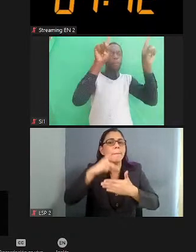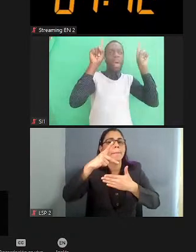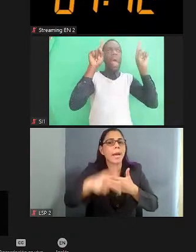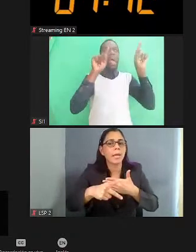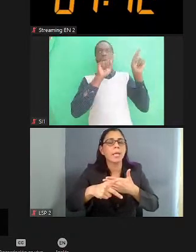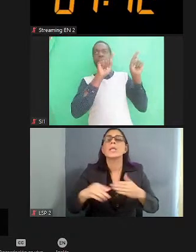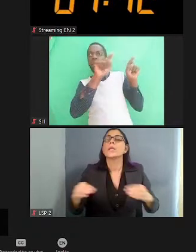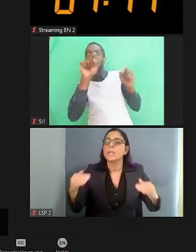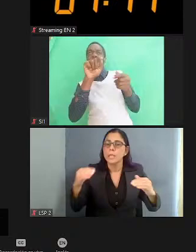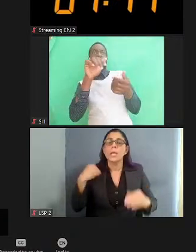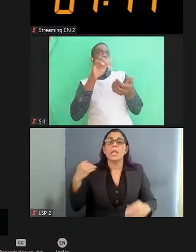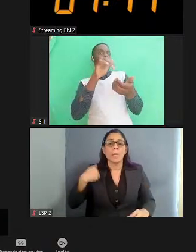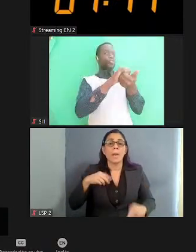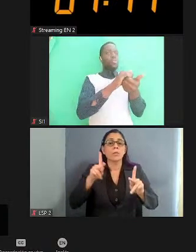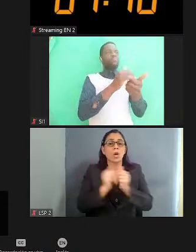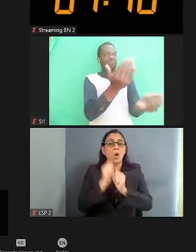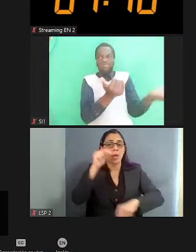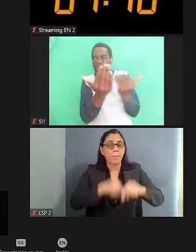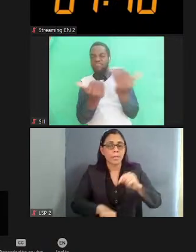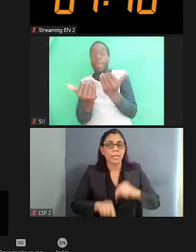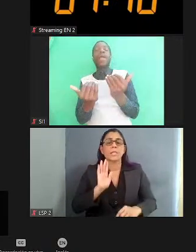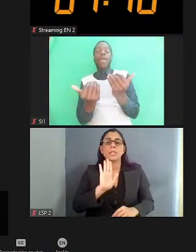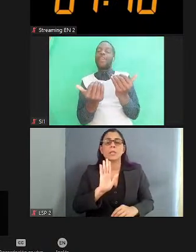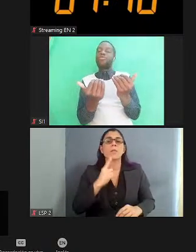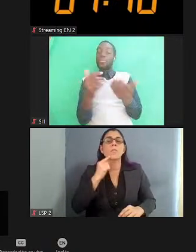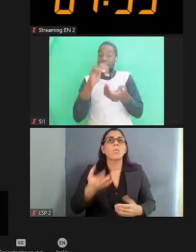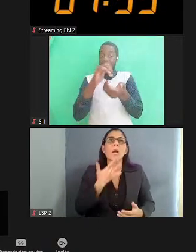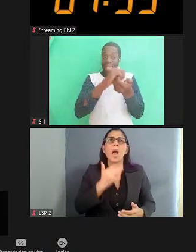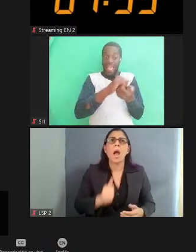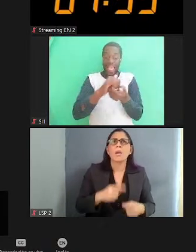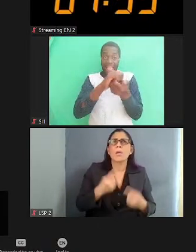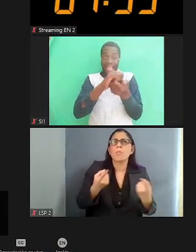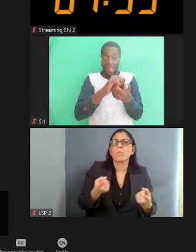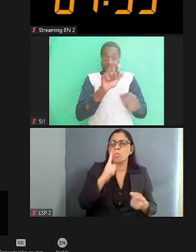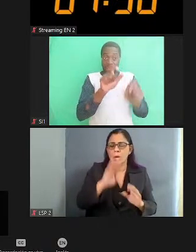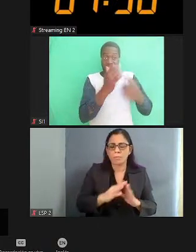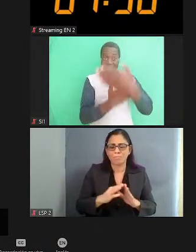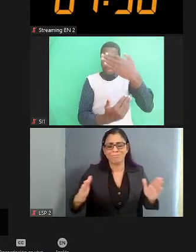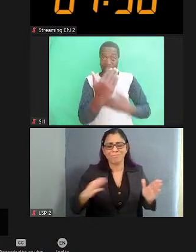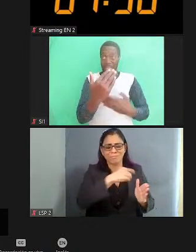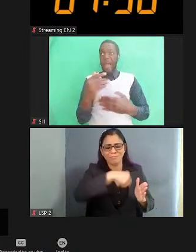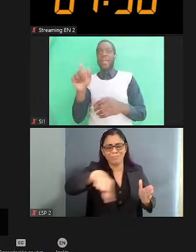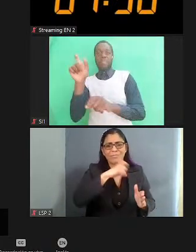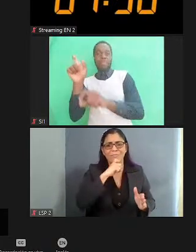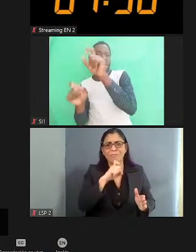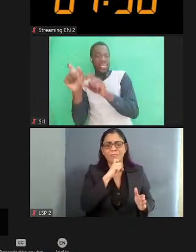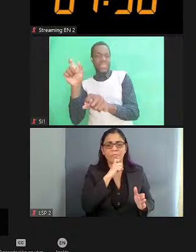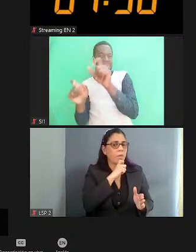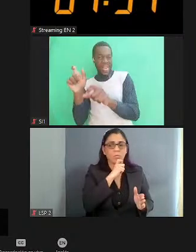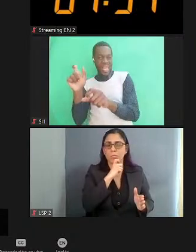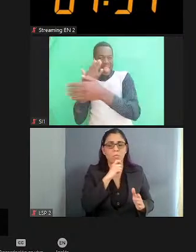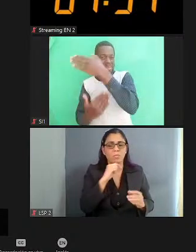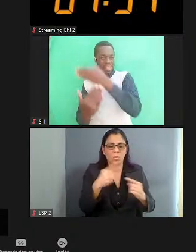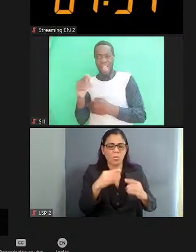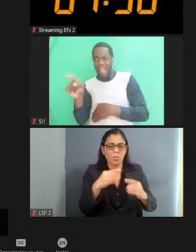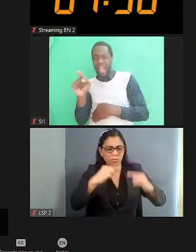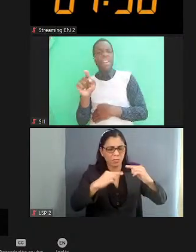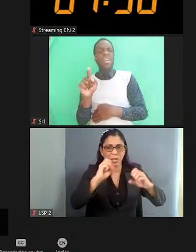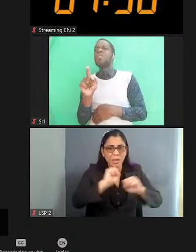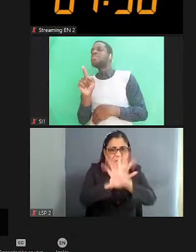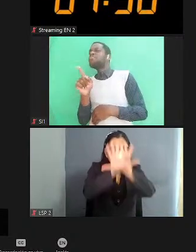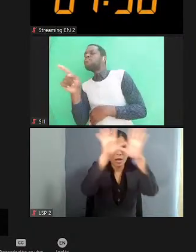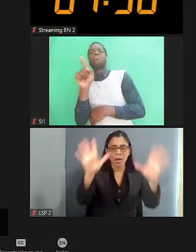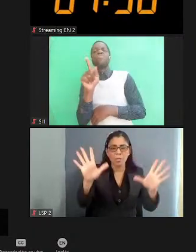key stakeholders and among them we have an important gap because they are not fully